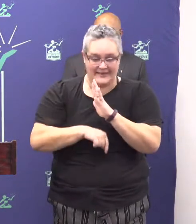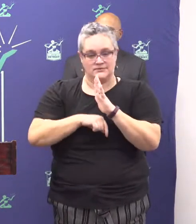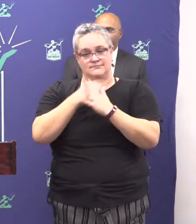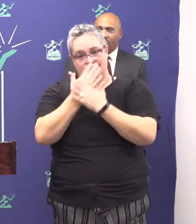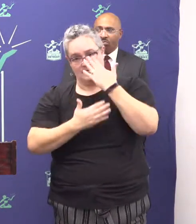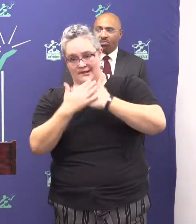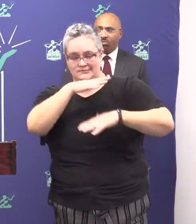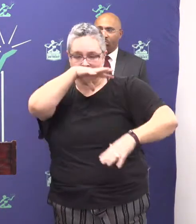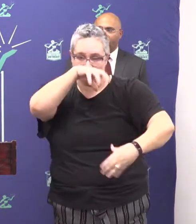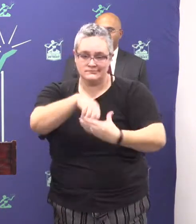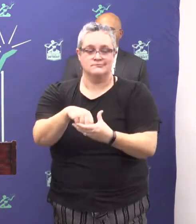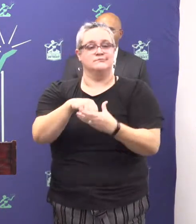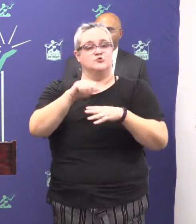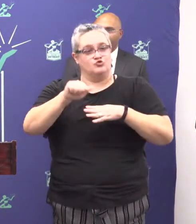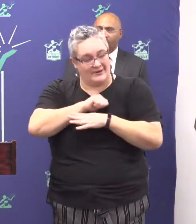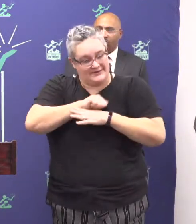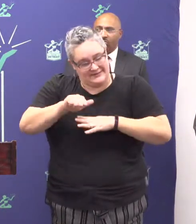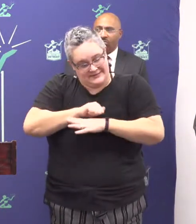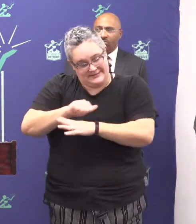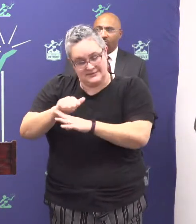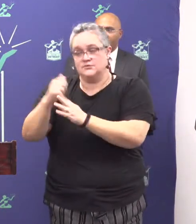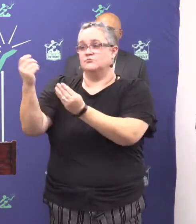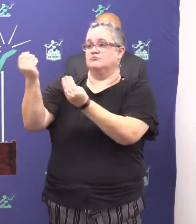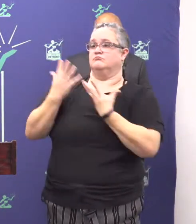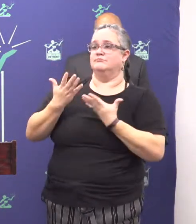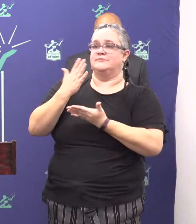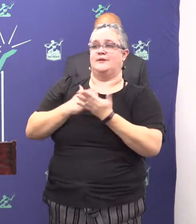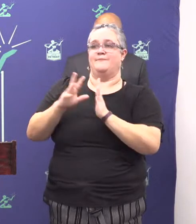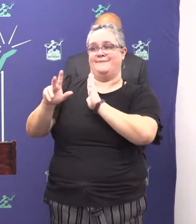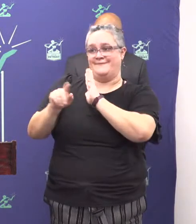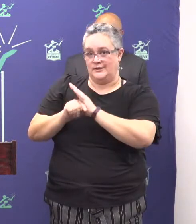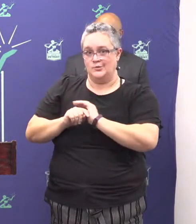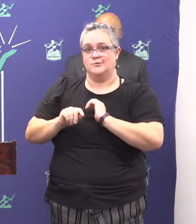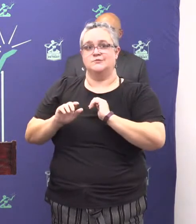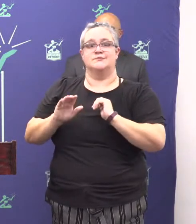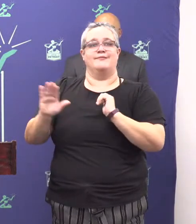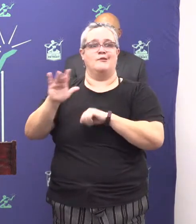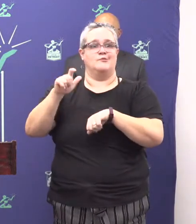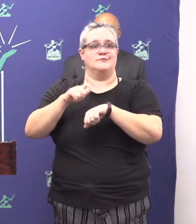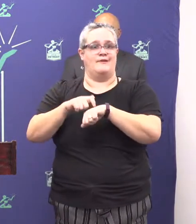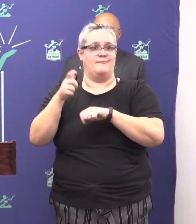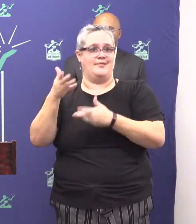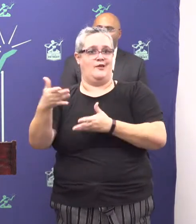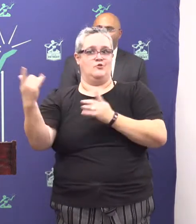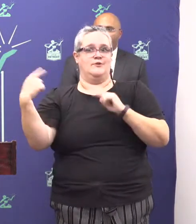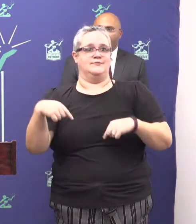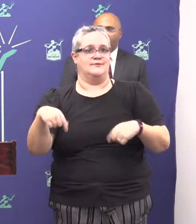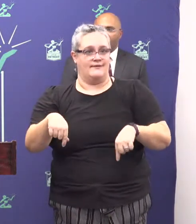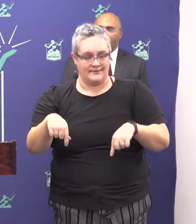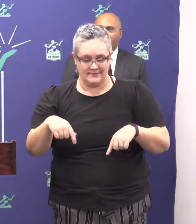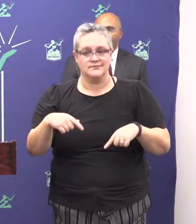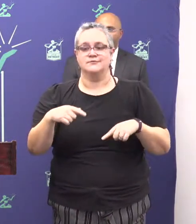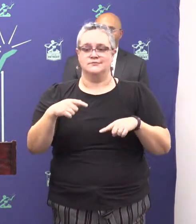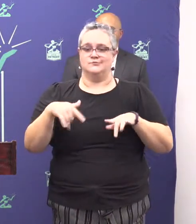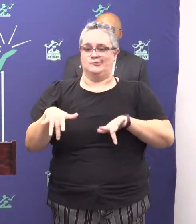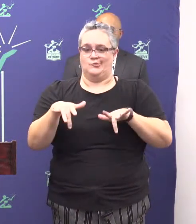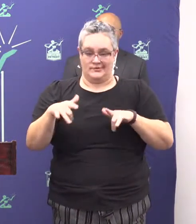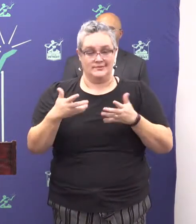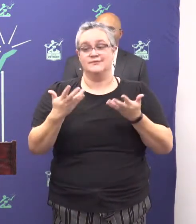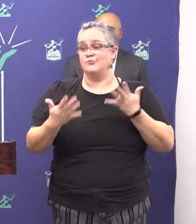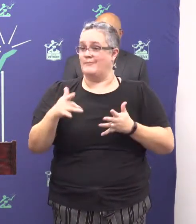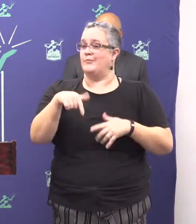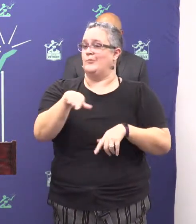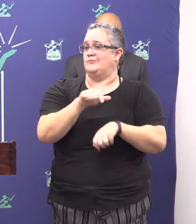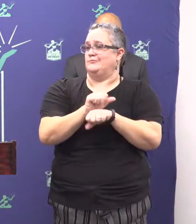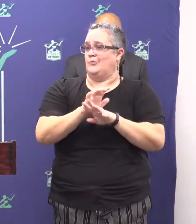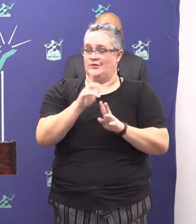on-site training. They left us with some training videos from their time on-site, and they're probably downstairs right now